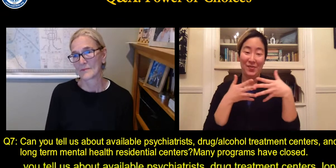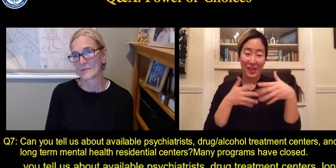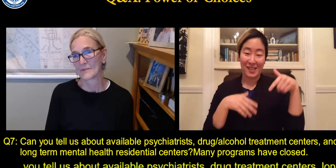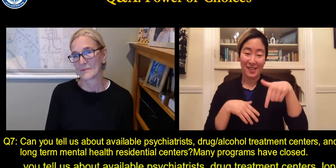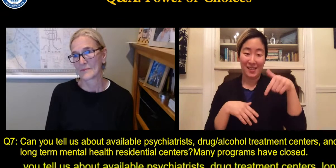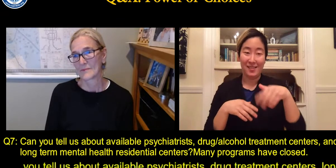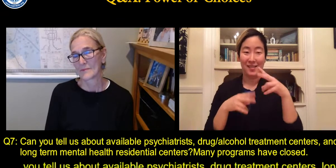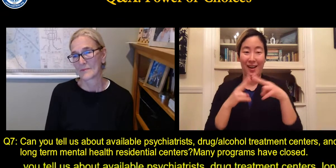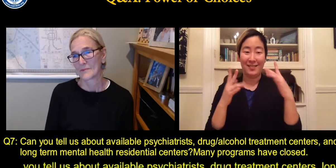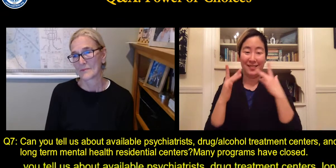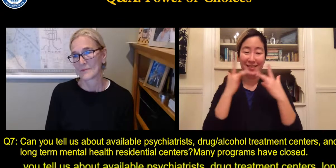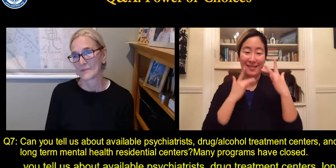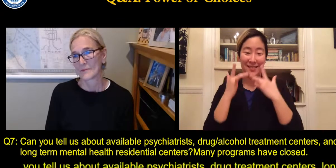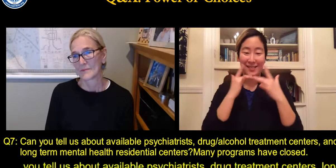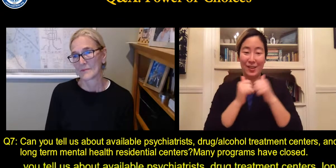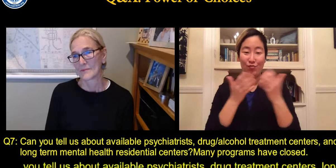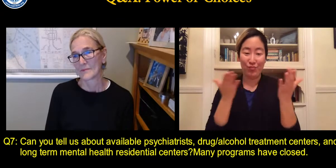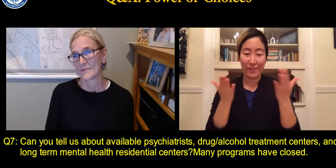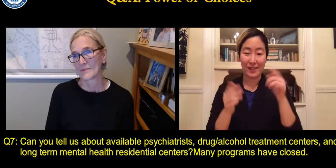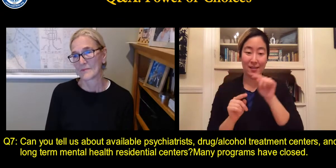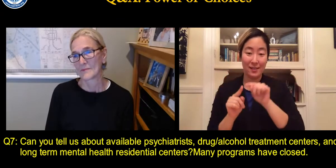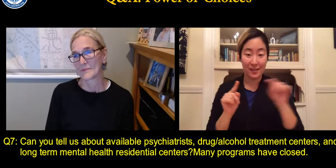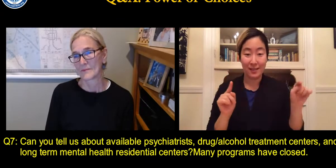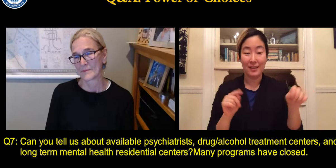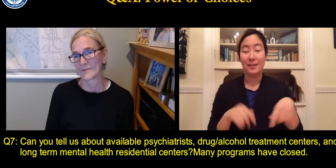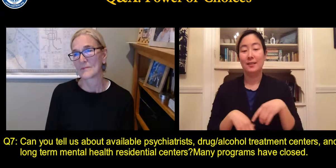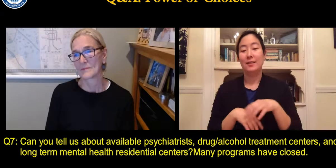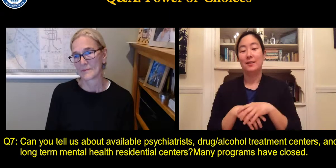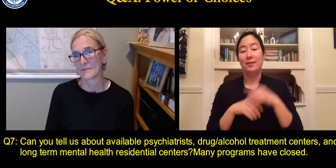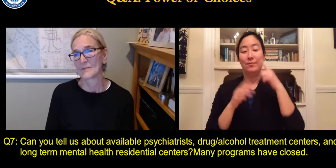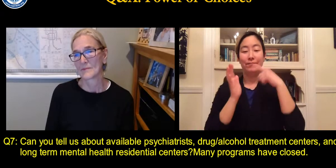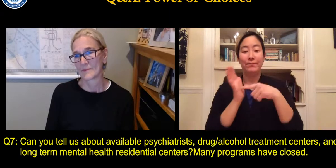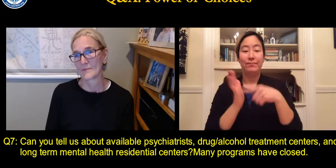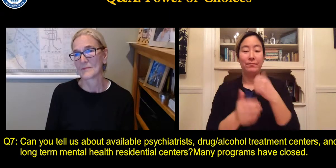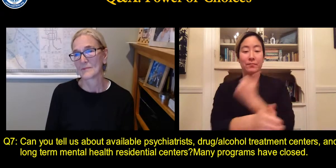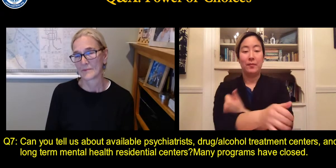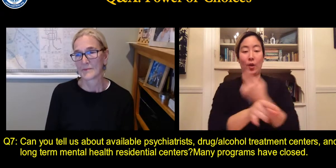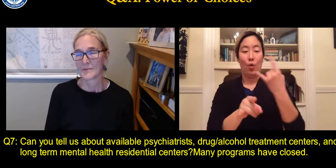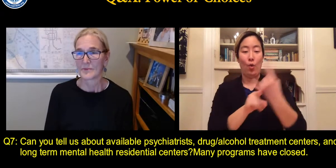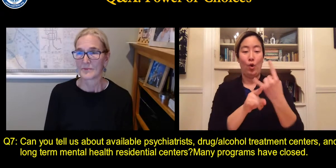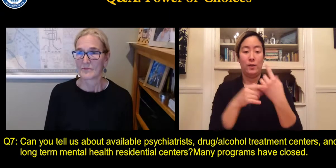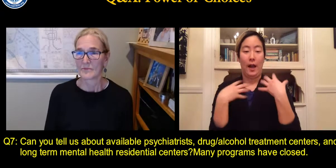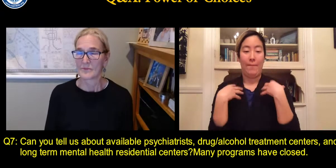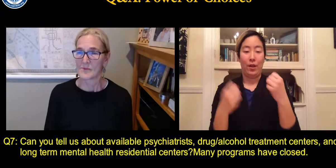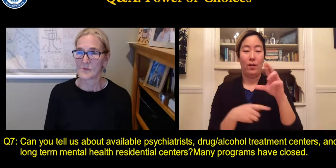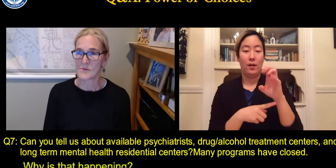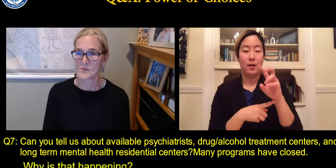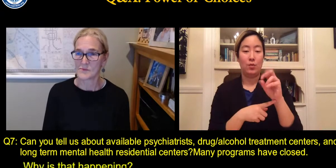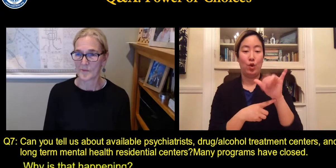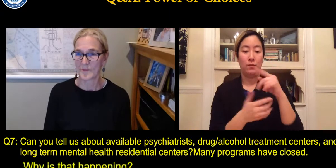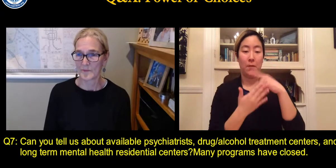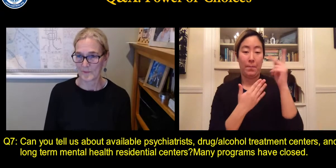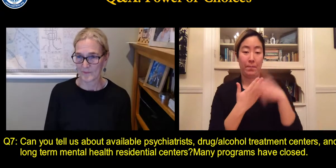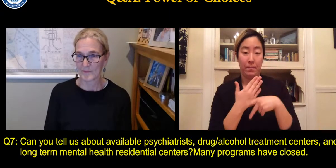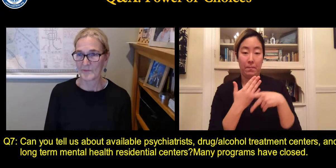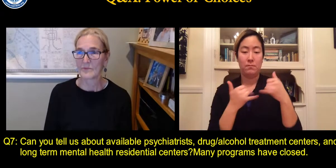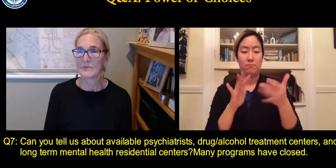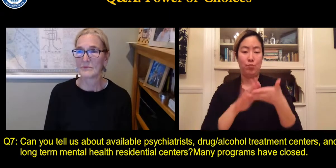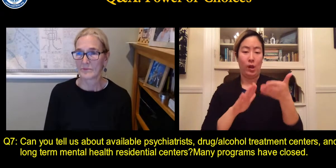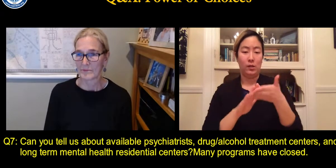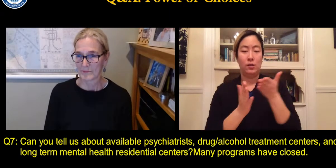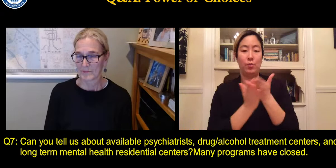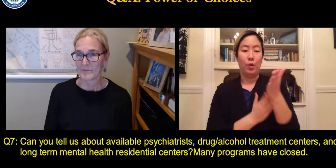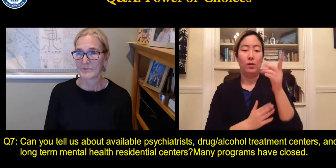Noel speaking. Oh, a touching question. There is a shortage in the states of